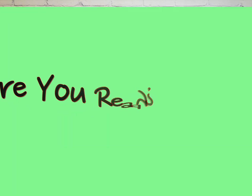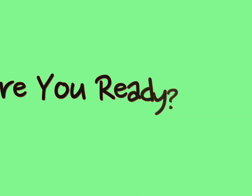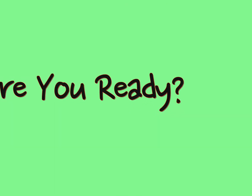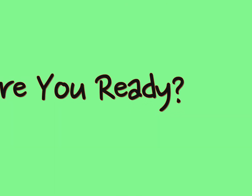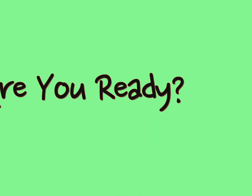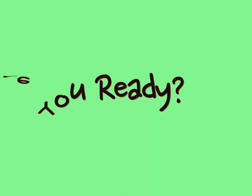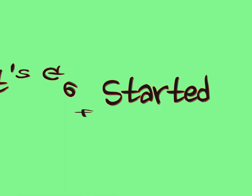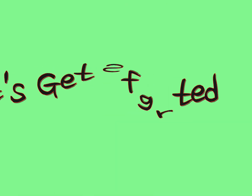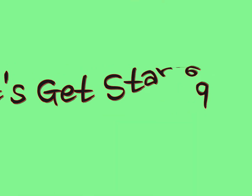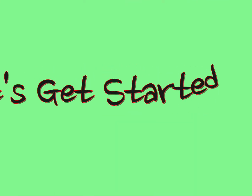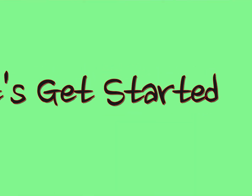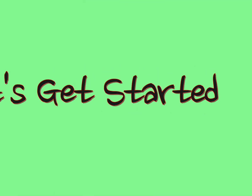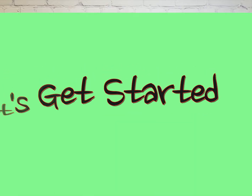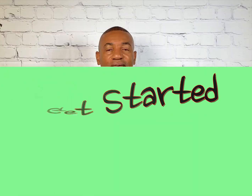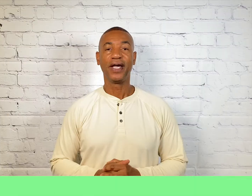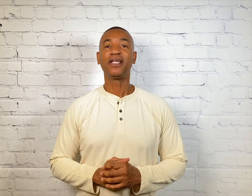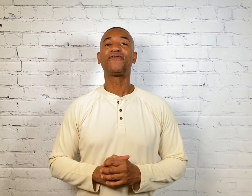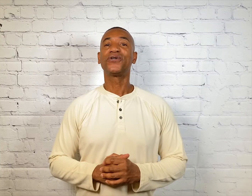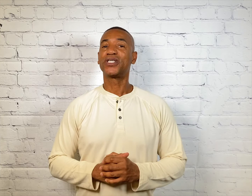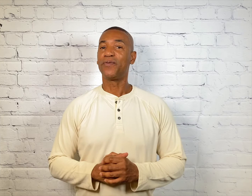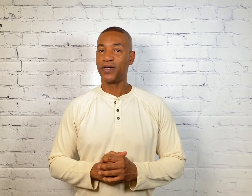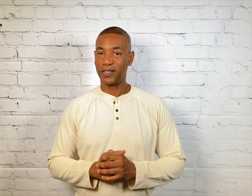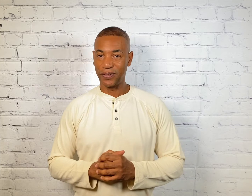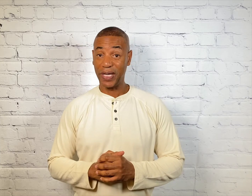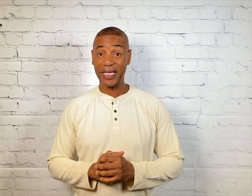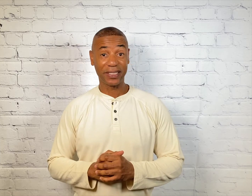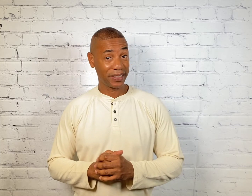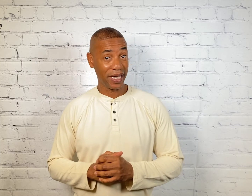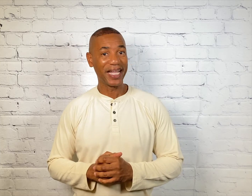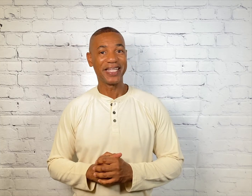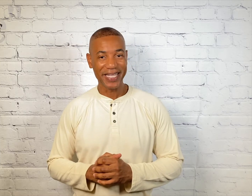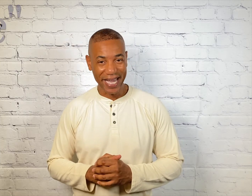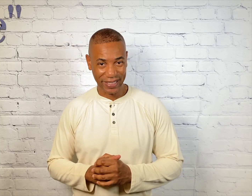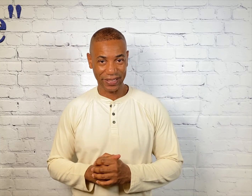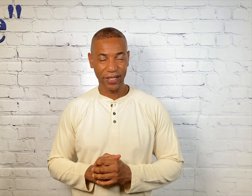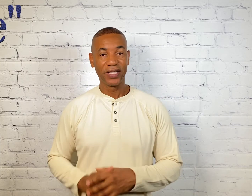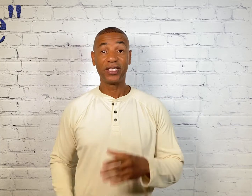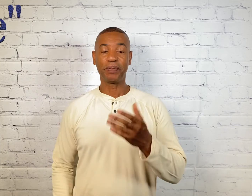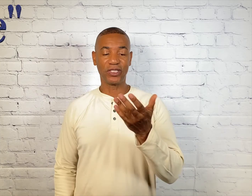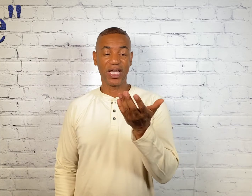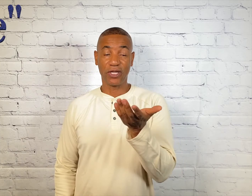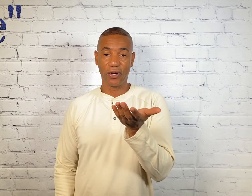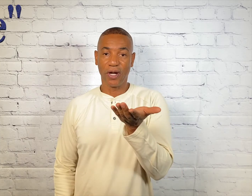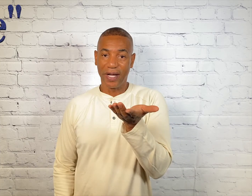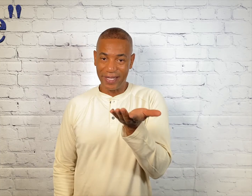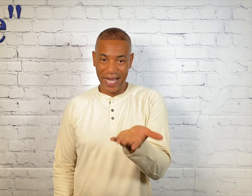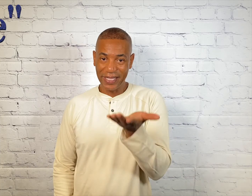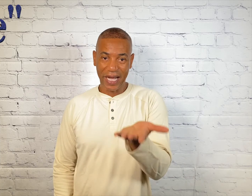ready? Let's get started. Now the first sign we're going to do is the sign nice. Simply take your non-dominant